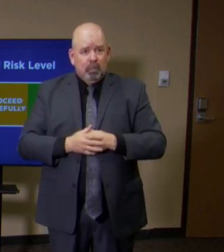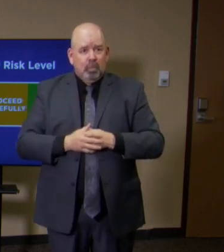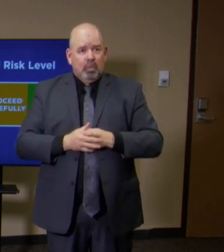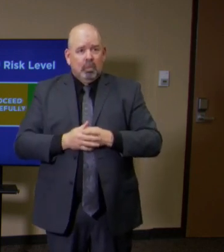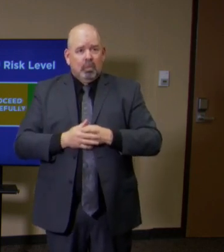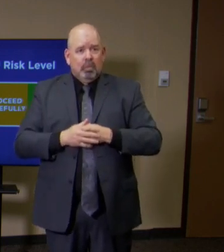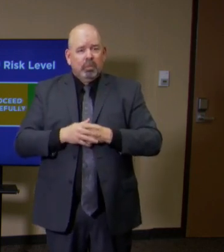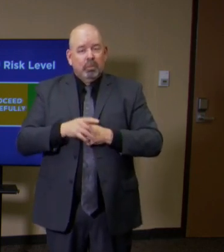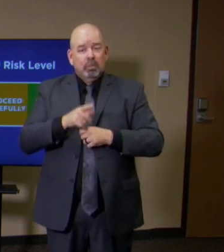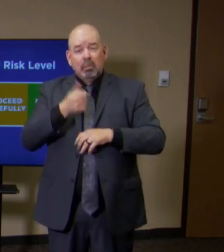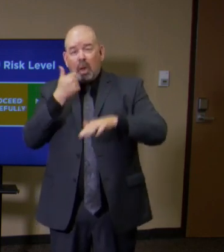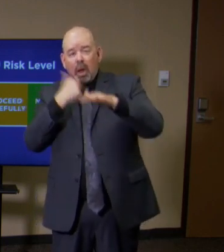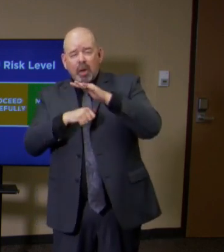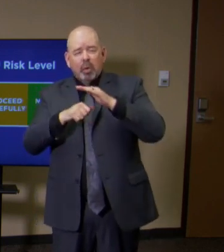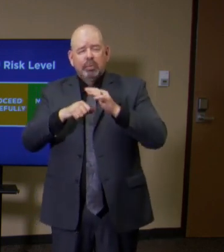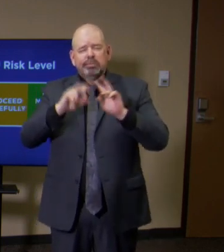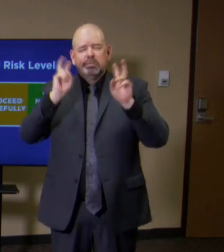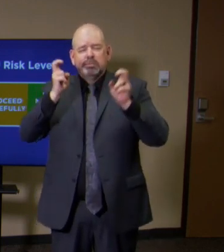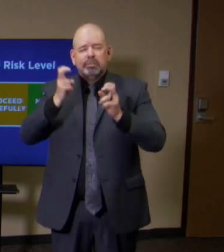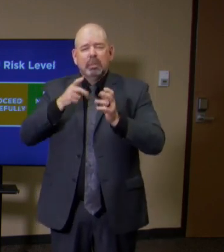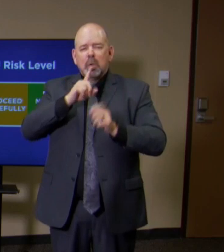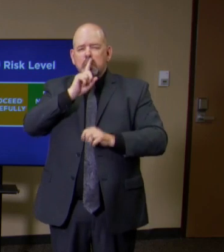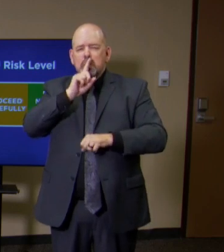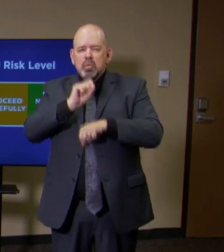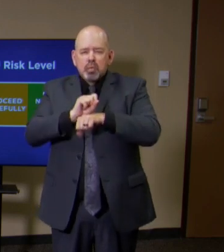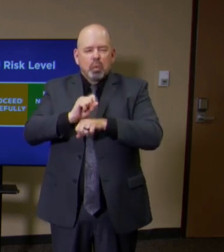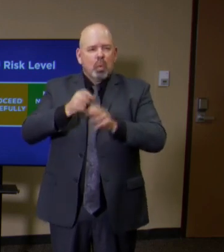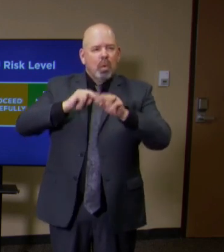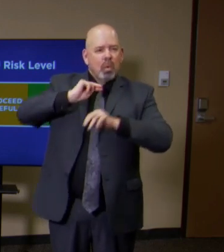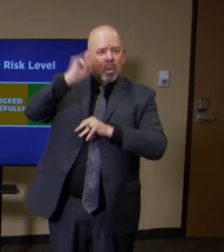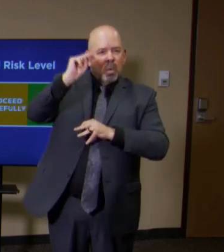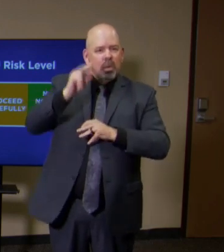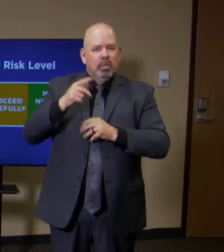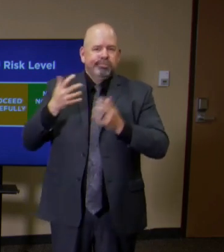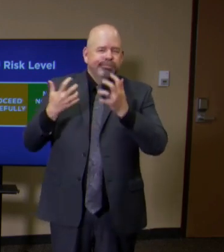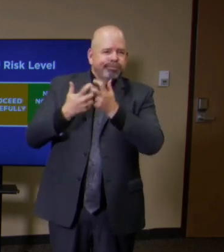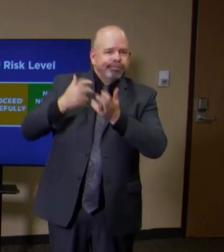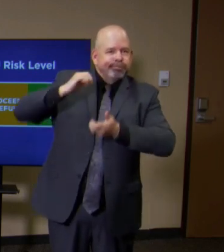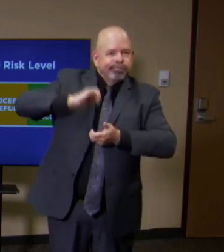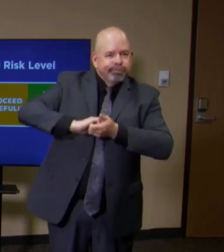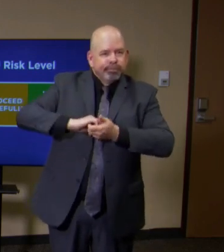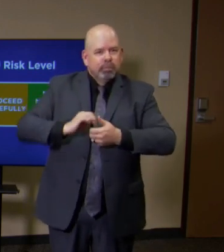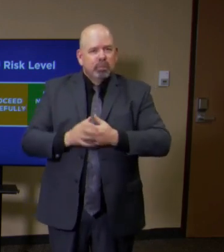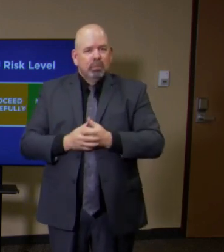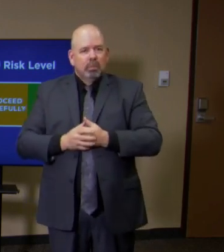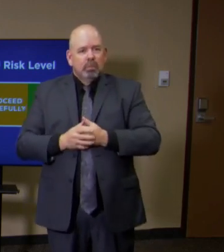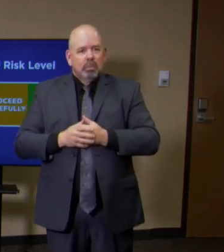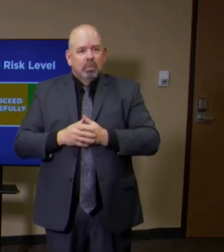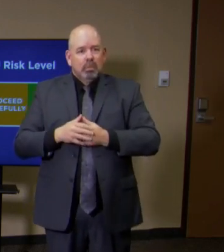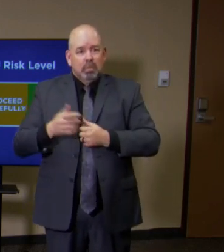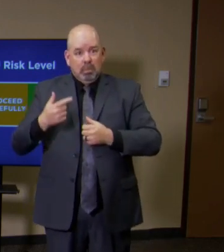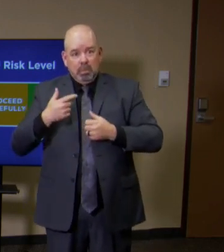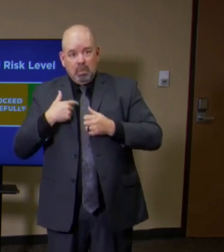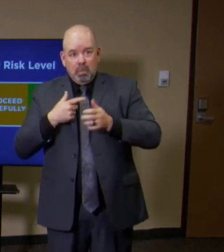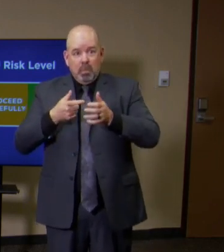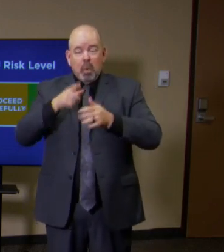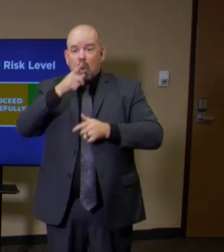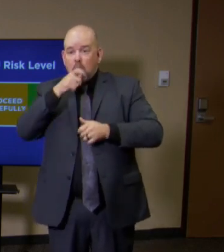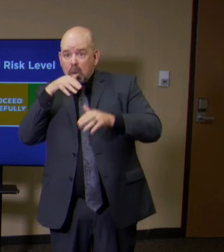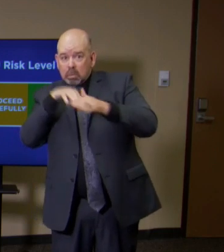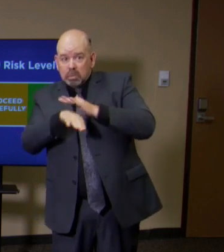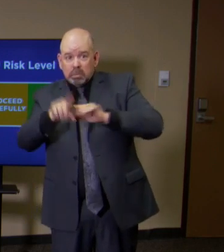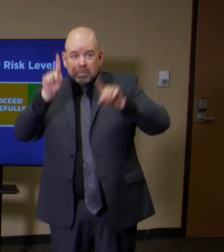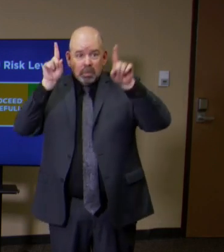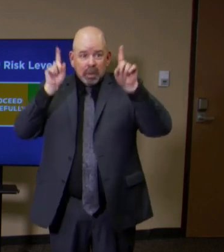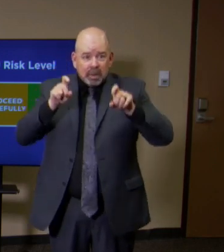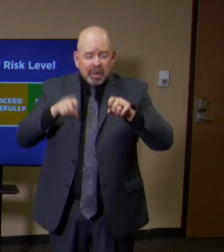CDC and state and local guidelines on who should be tested. And this includes first responders, healthcare workers, and others